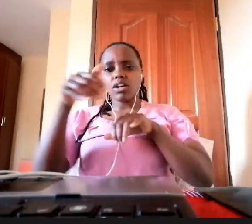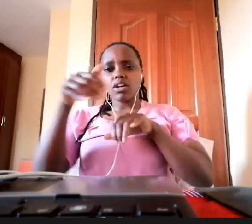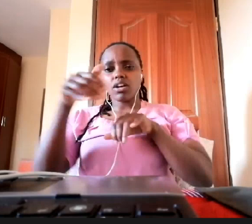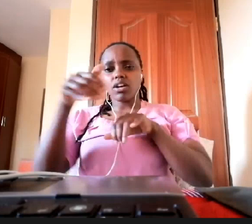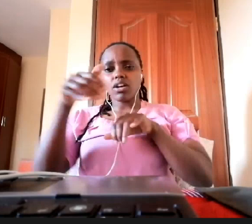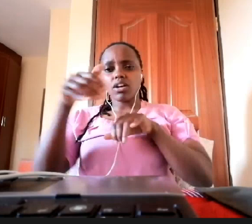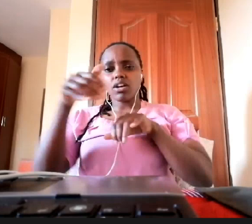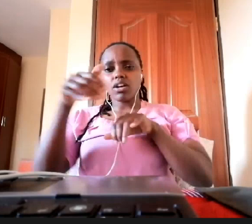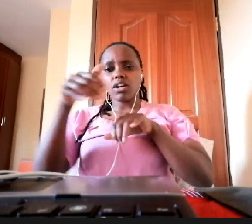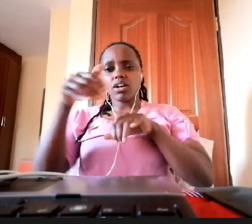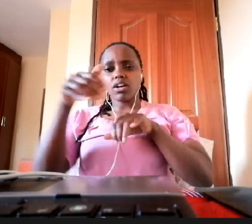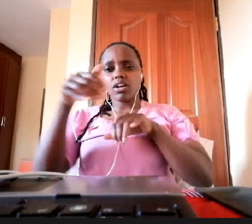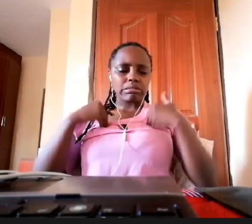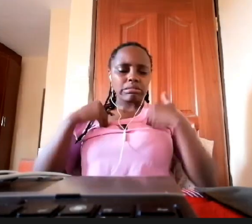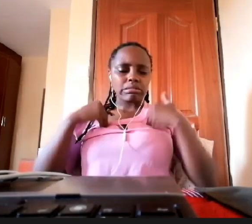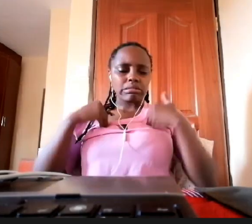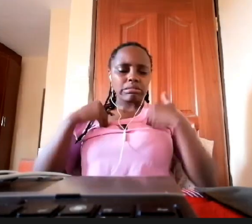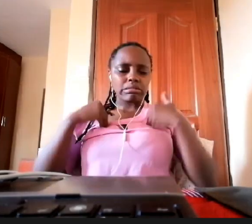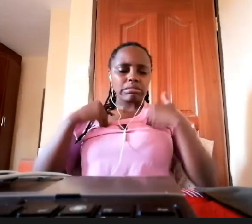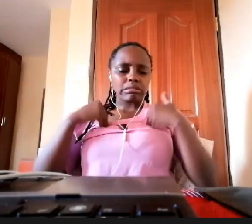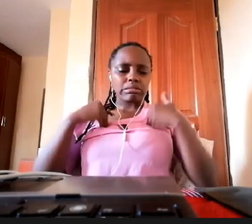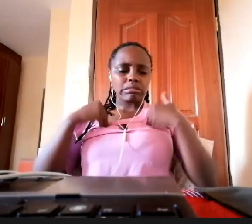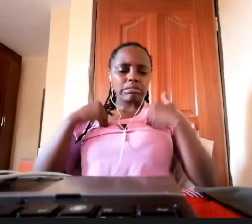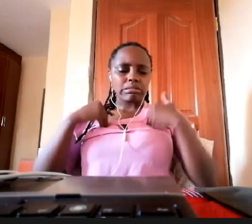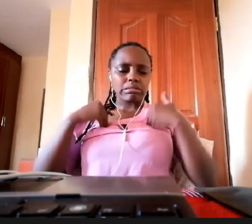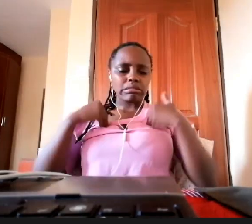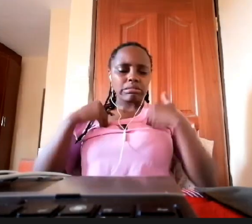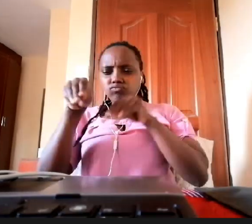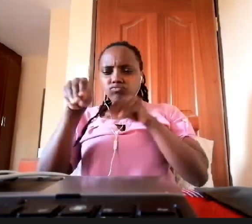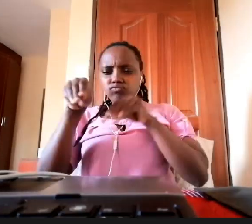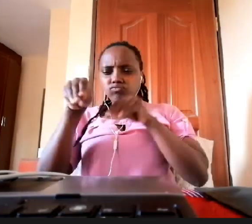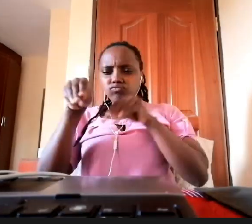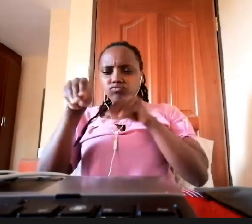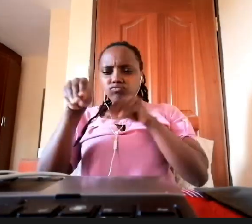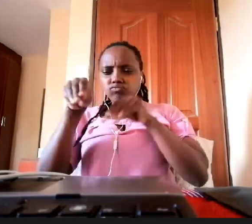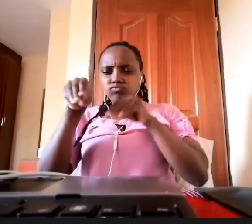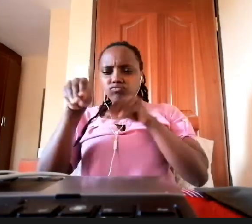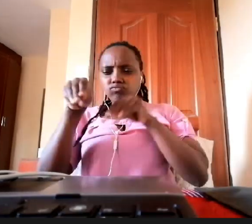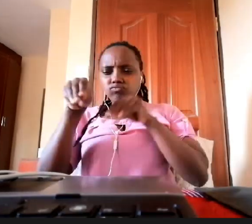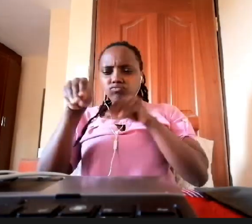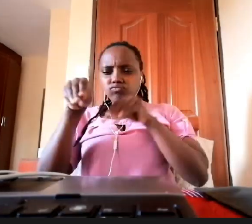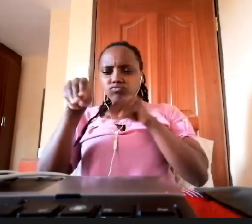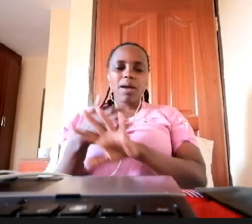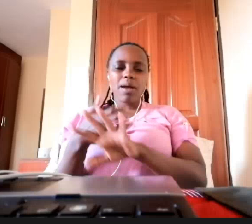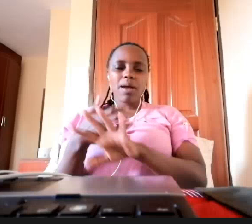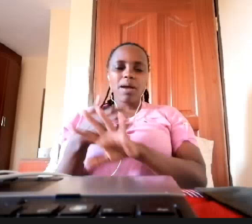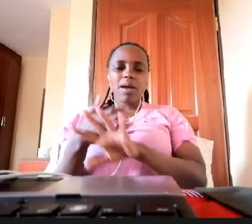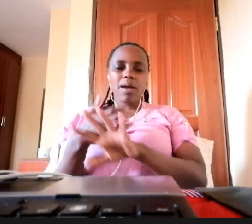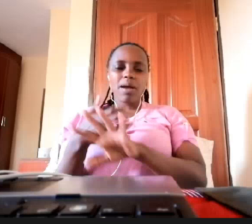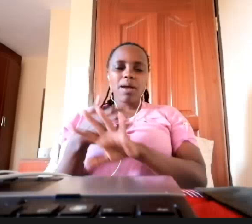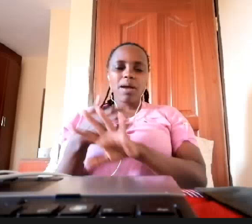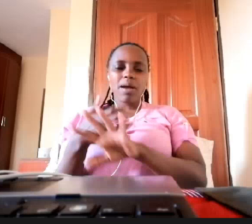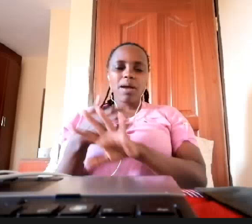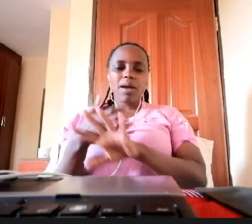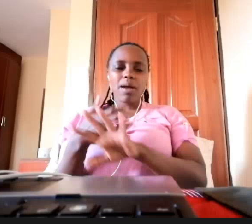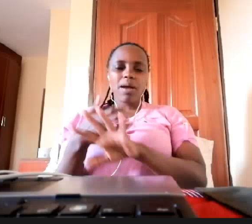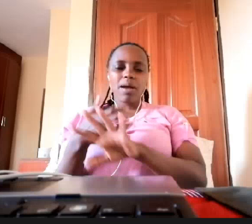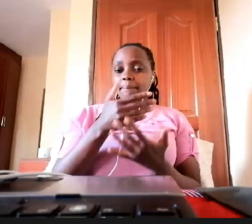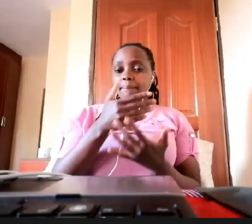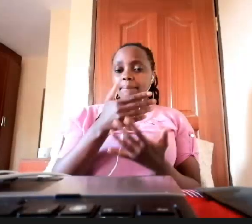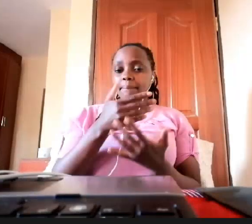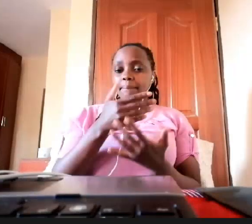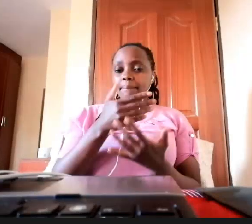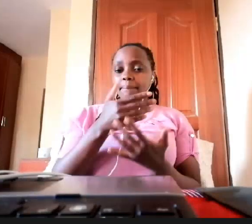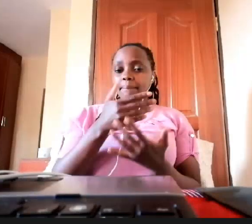tedious, especially consolidating all the information that you're getting from all the CSOs that you're involving. So we engaged a consultant.